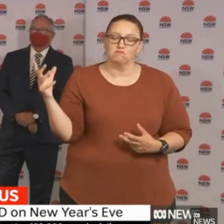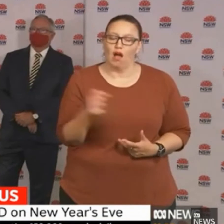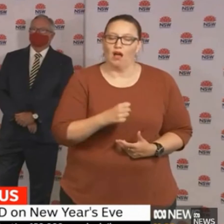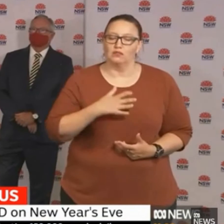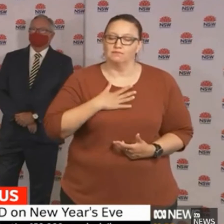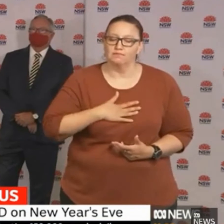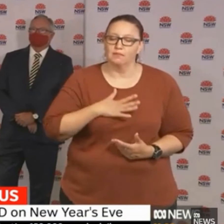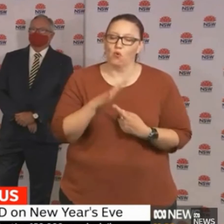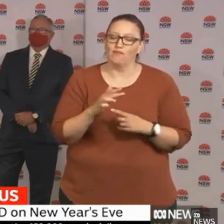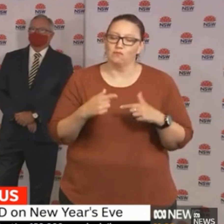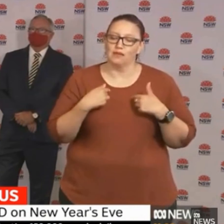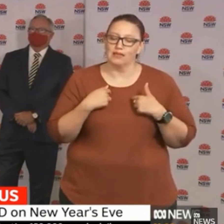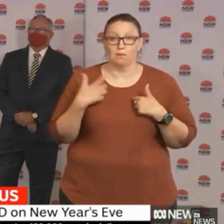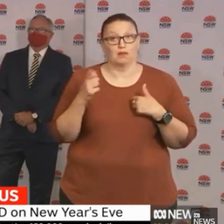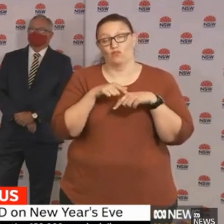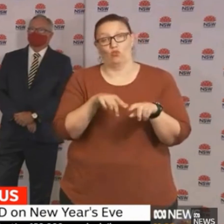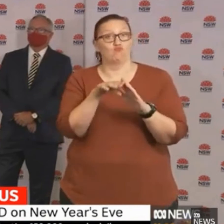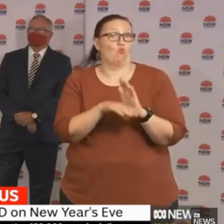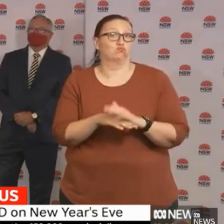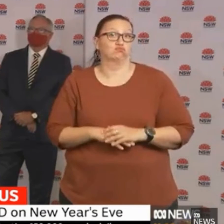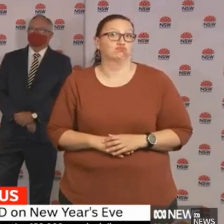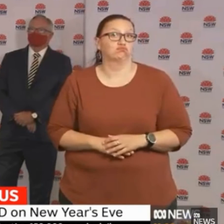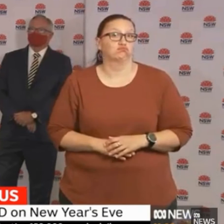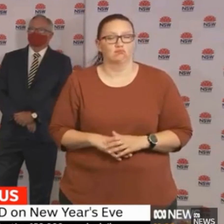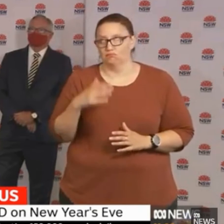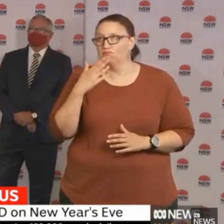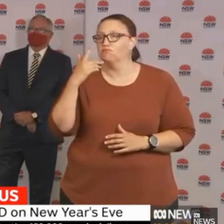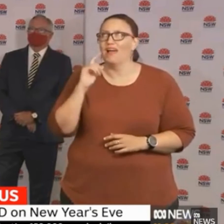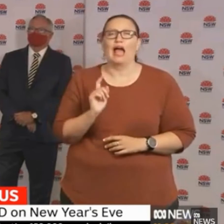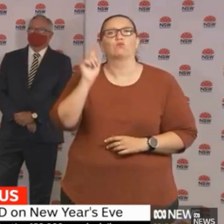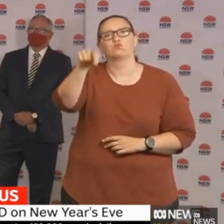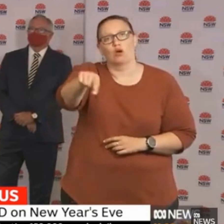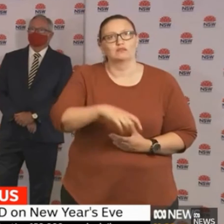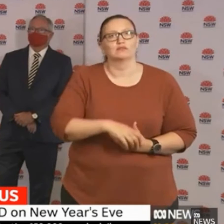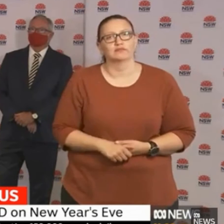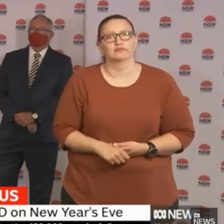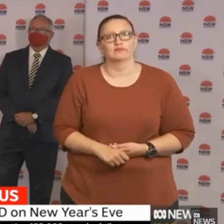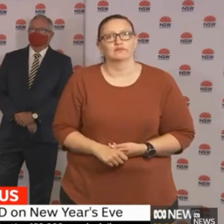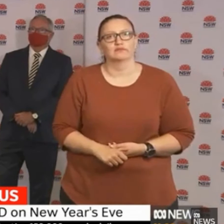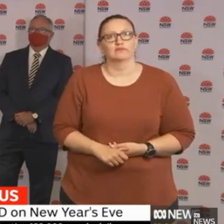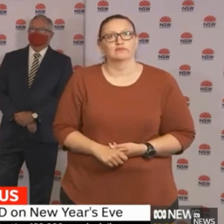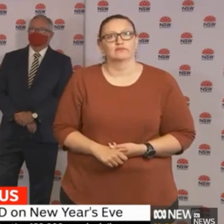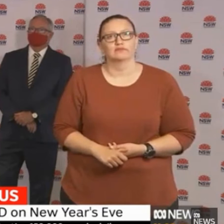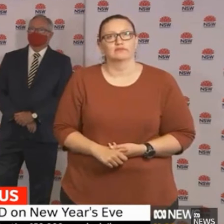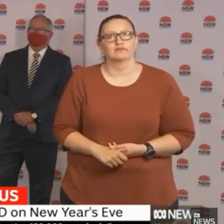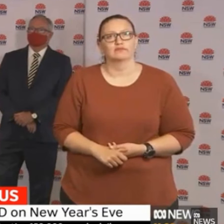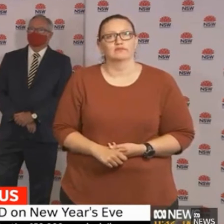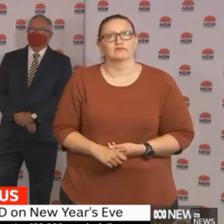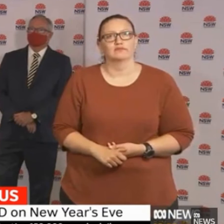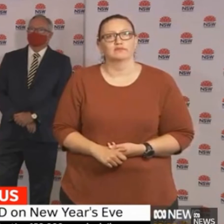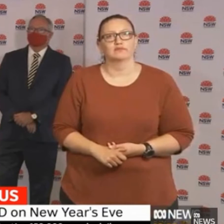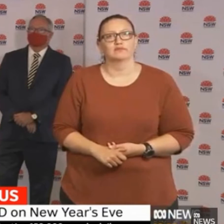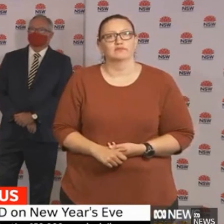then these are the rules, and please try and stay outdoors, maintain that social distancing. But my other message is, if you